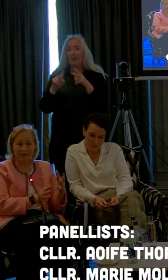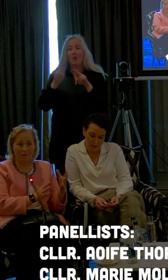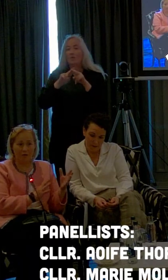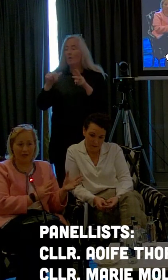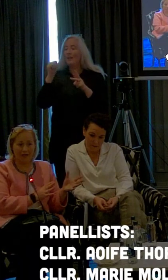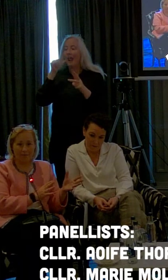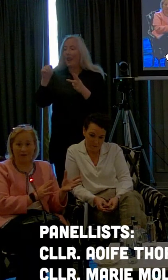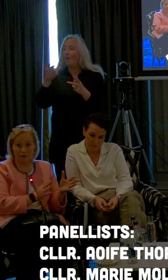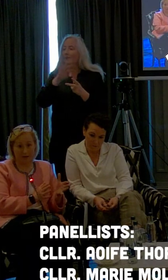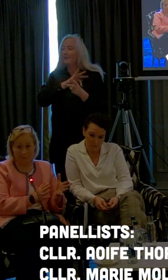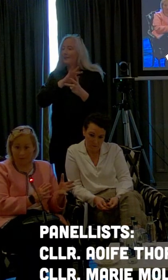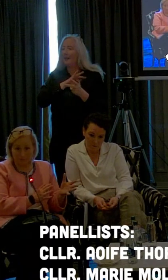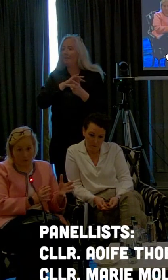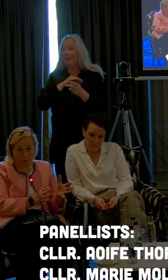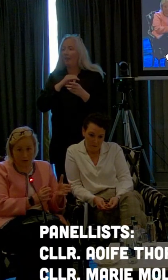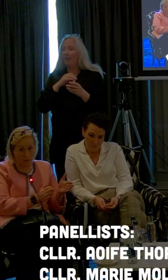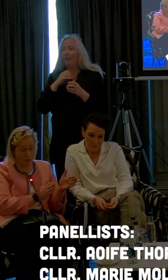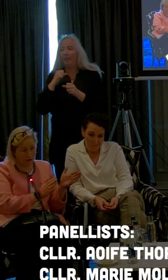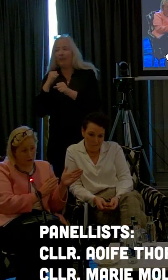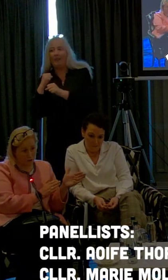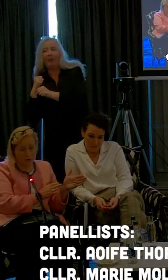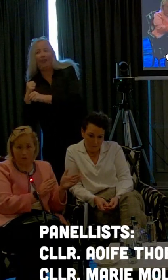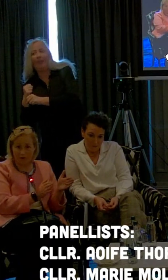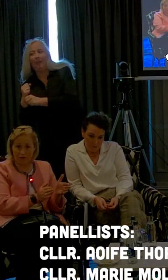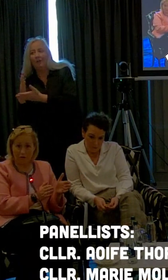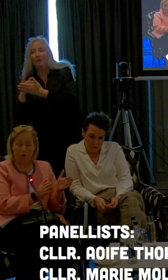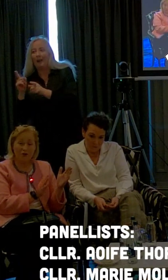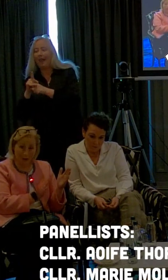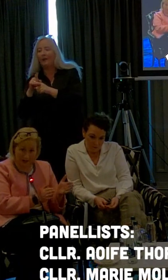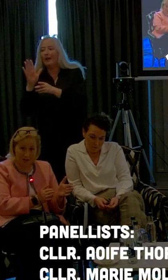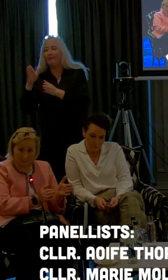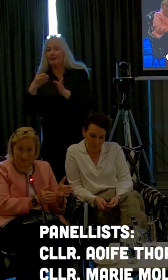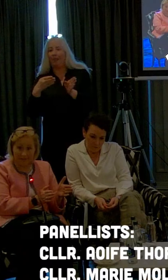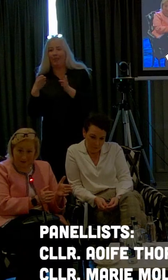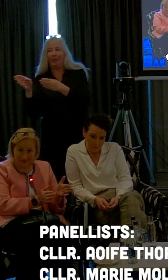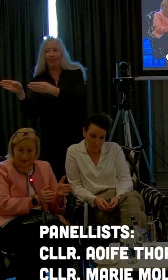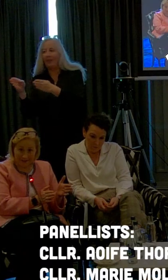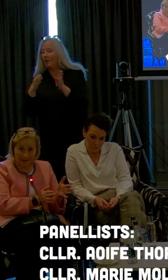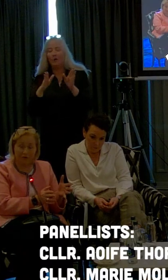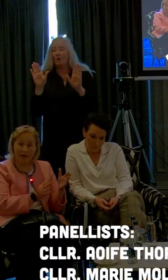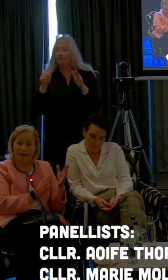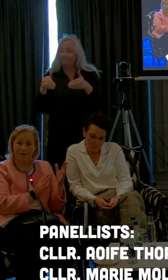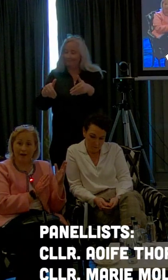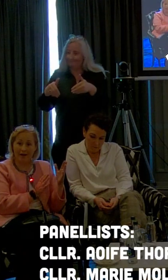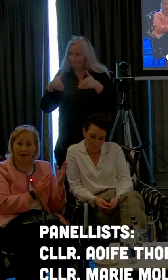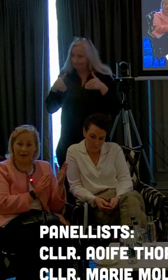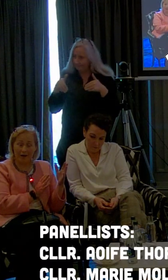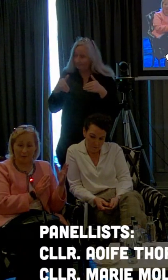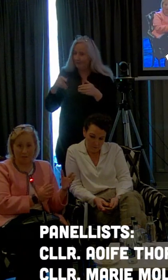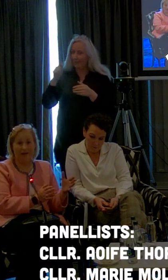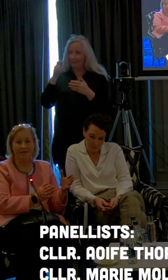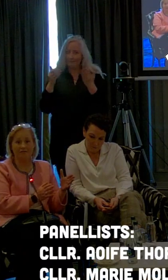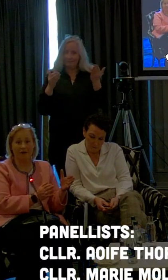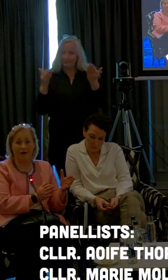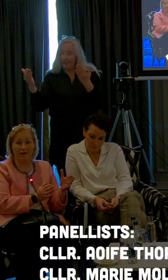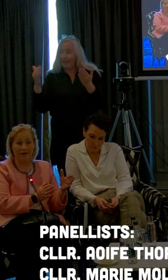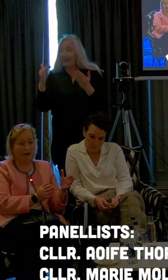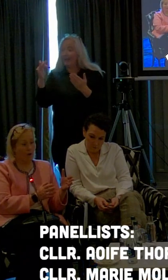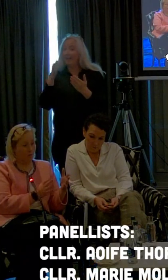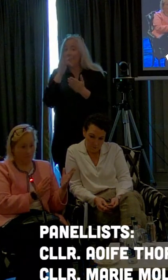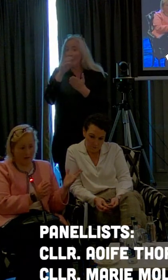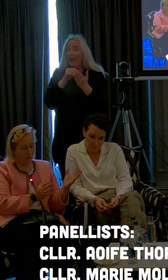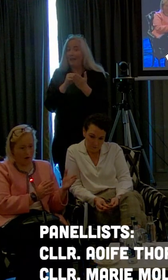be waylaid, because you will have people who come to you who want you to go one way or the other. What you actually believe in. If you have a perspective